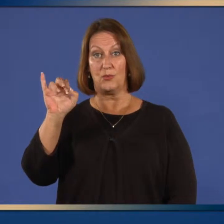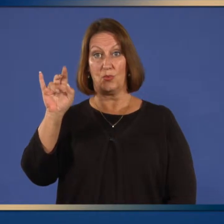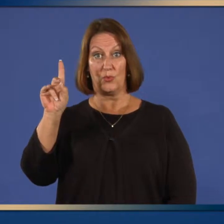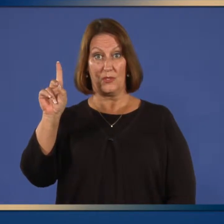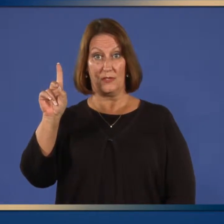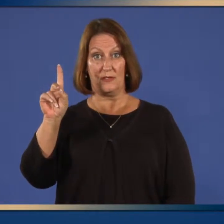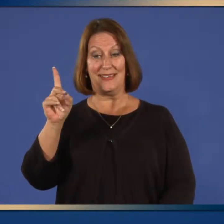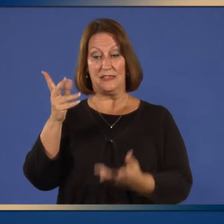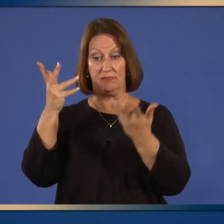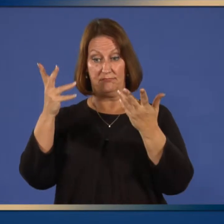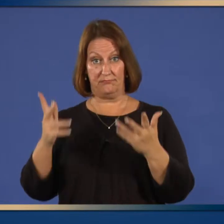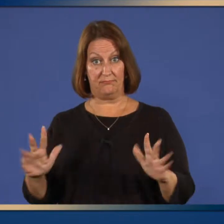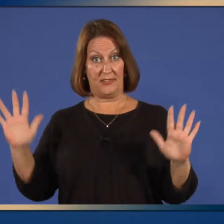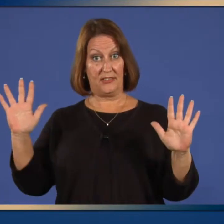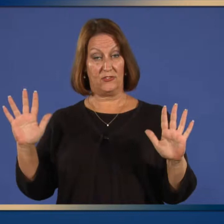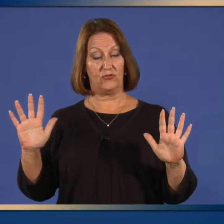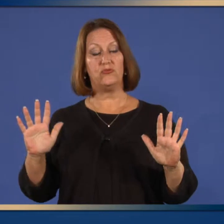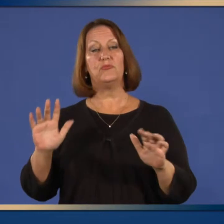MMRV,